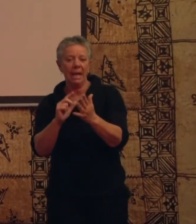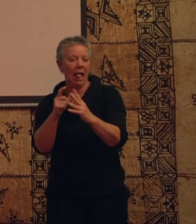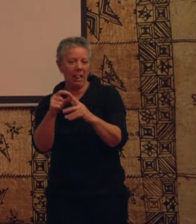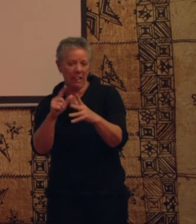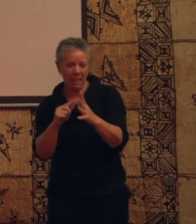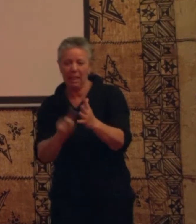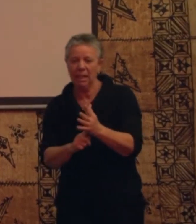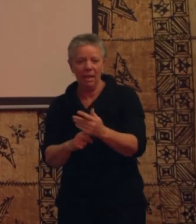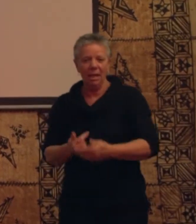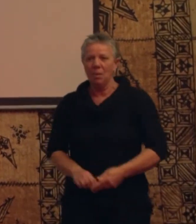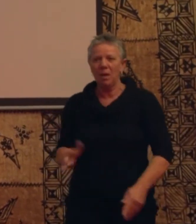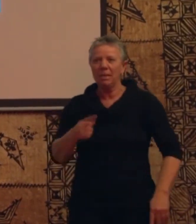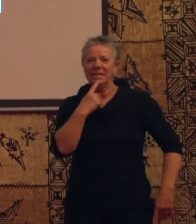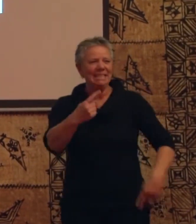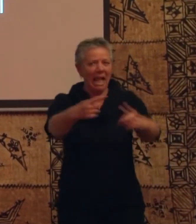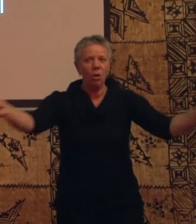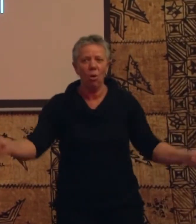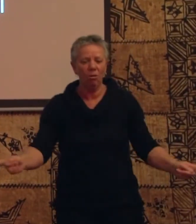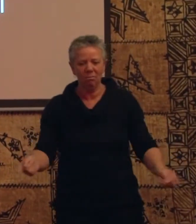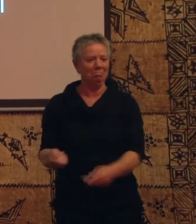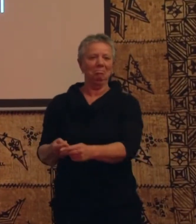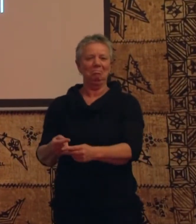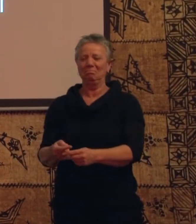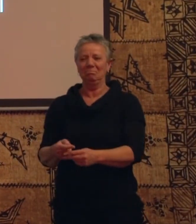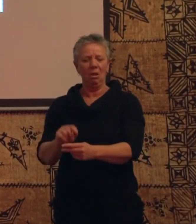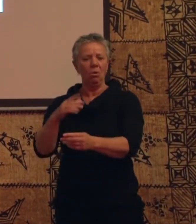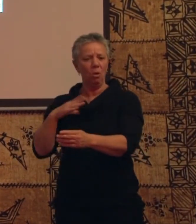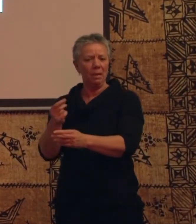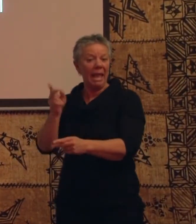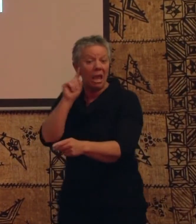thought, well, probably I shouldn't, but I have. So.